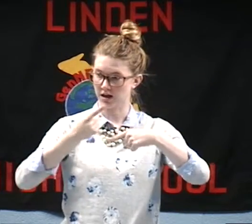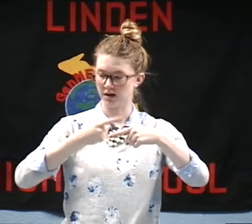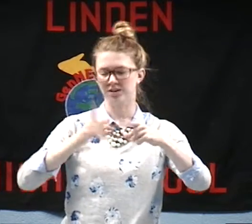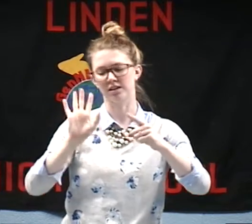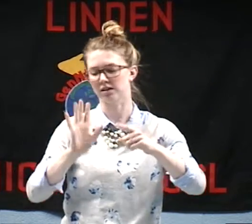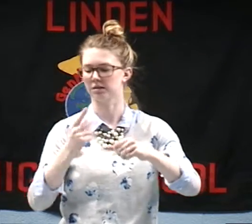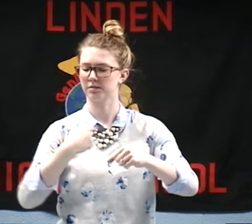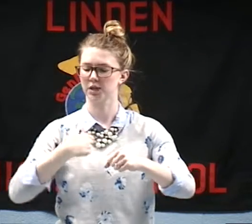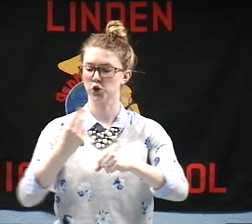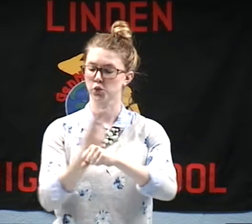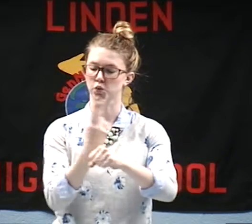Uh.